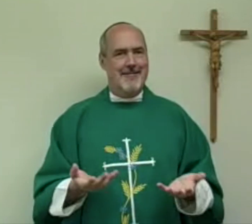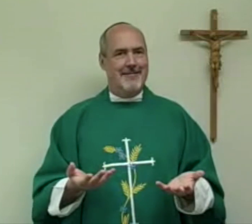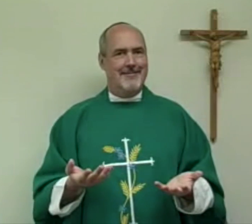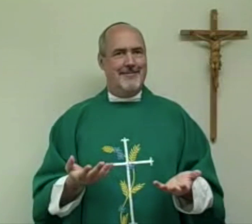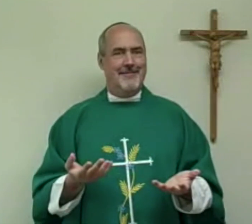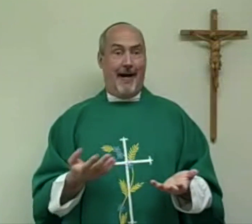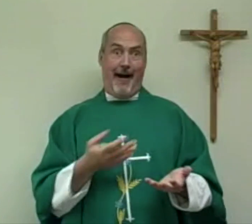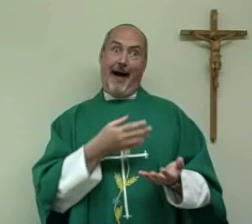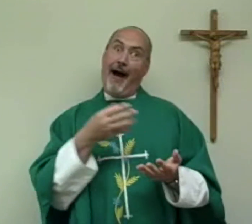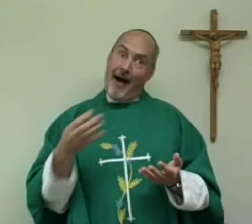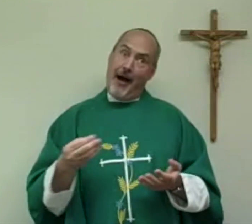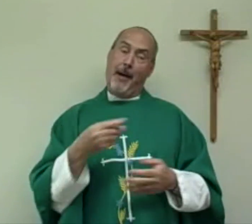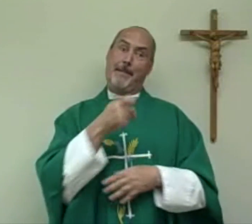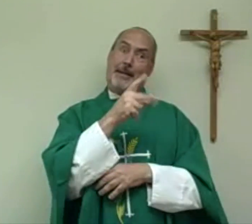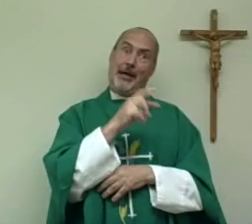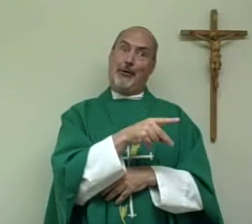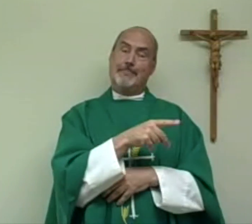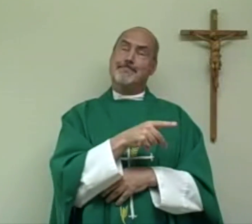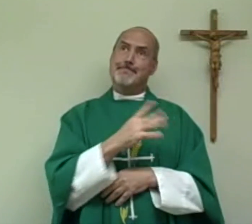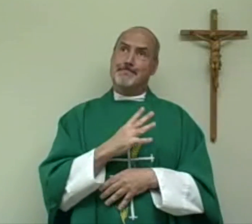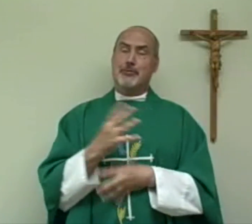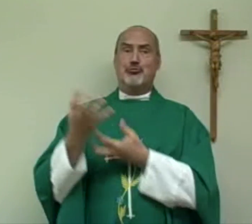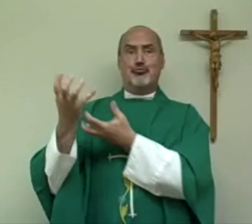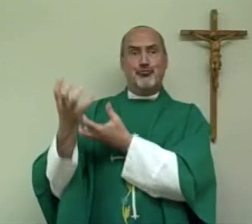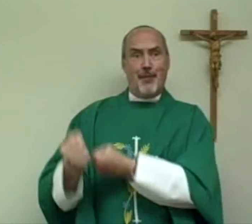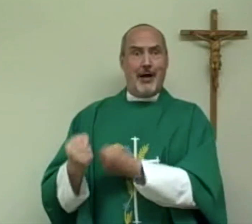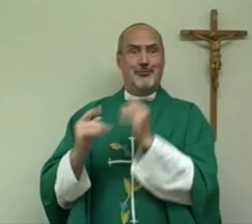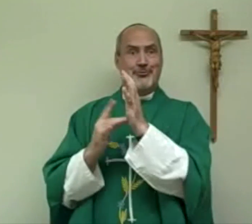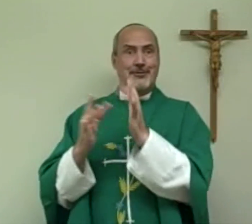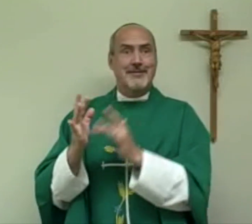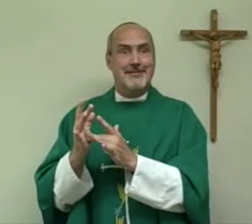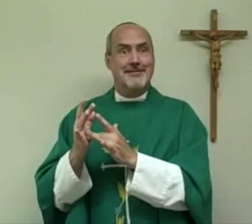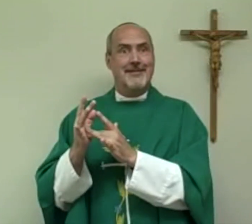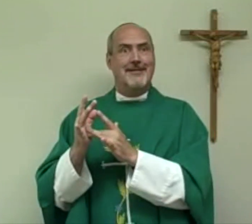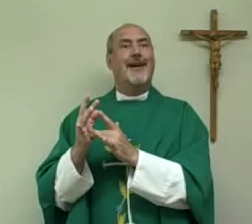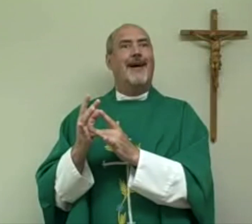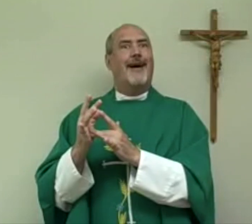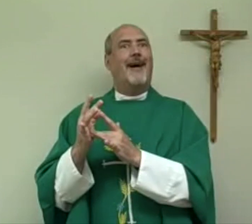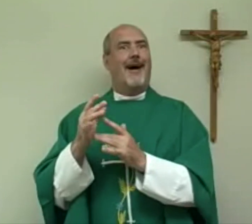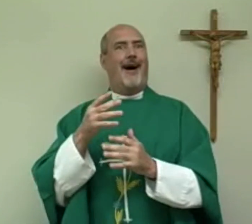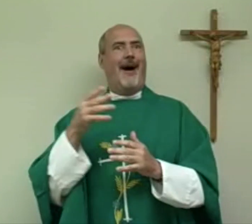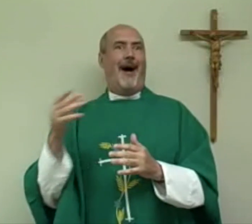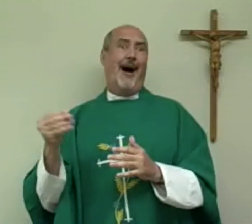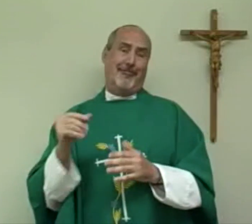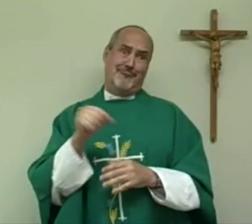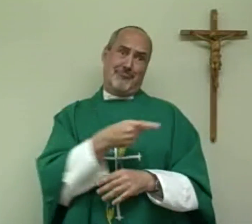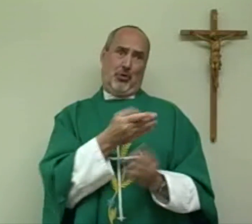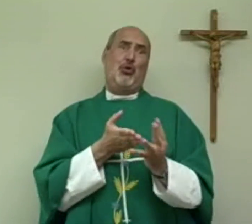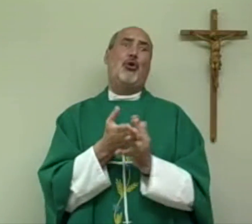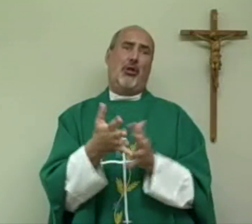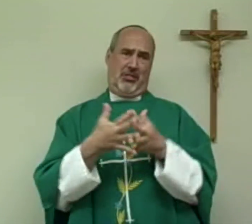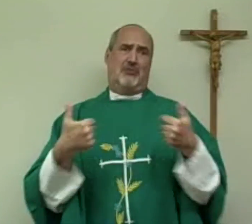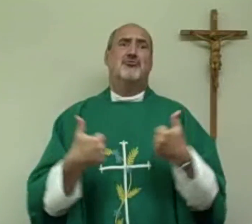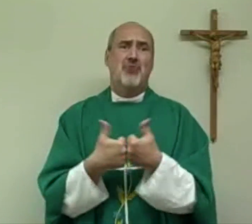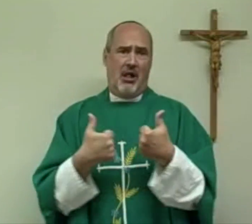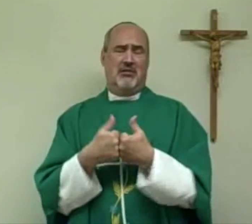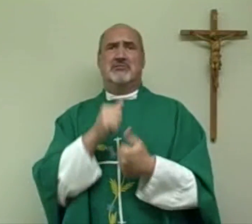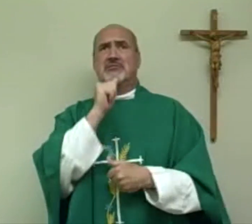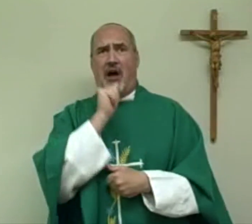do more and be more than that. Peter trusted Jesus and believed in Him. And even